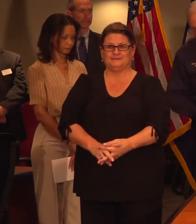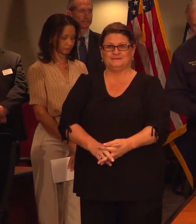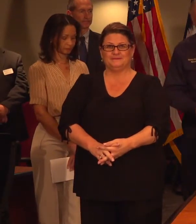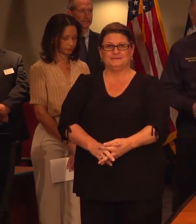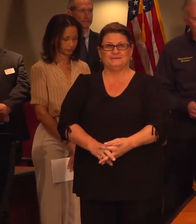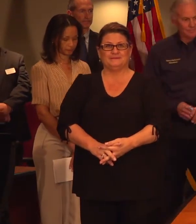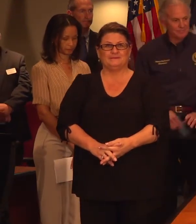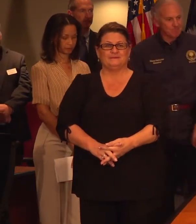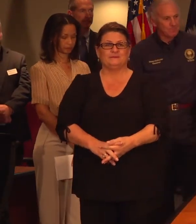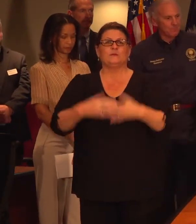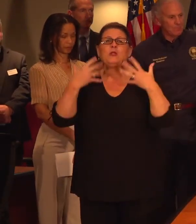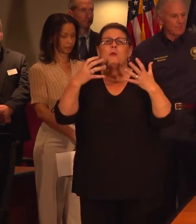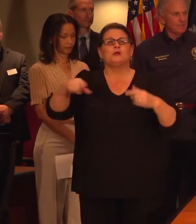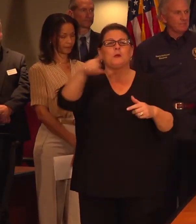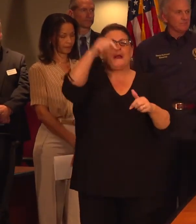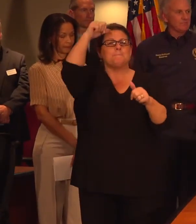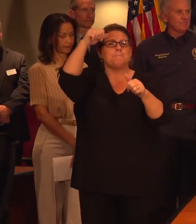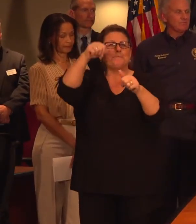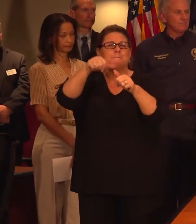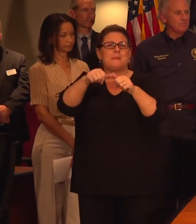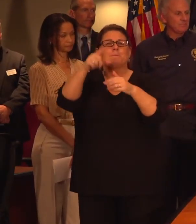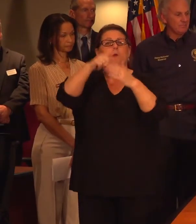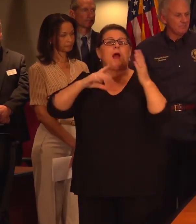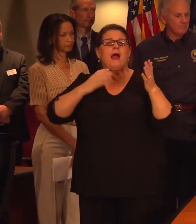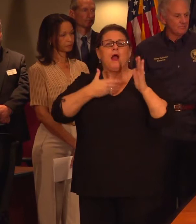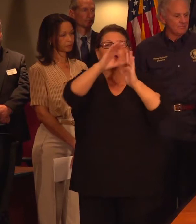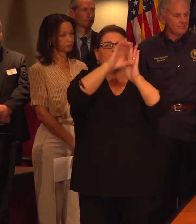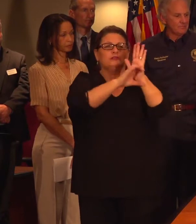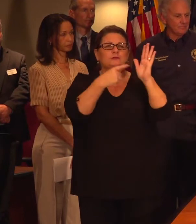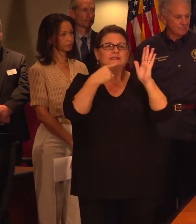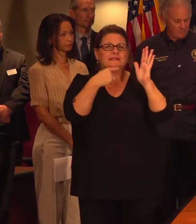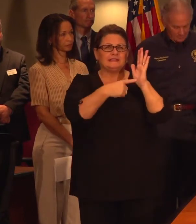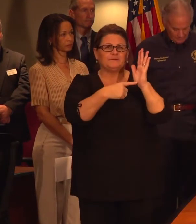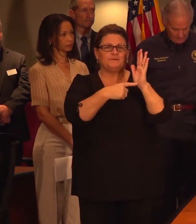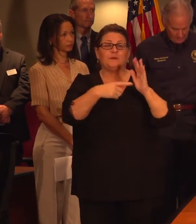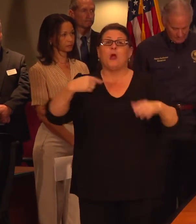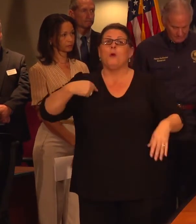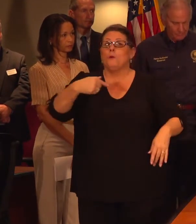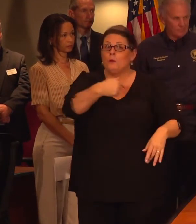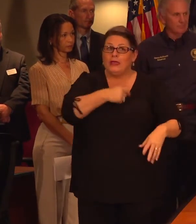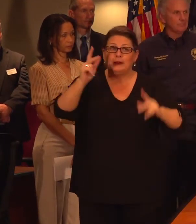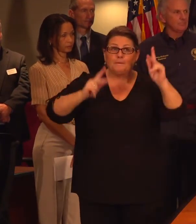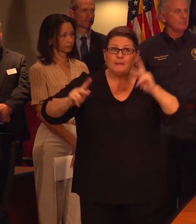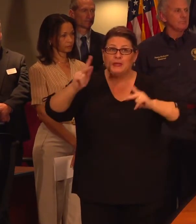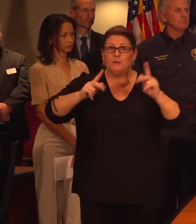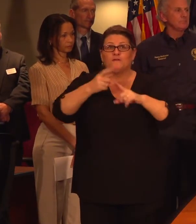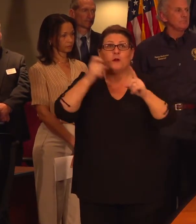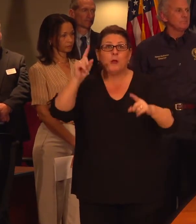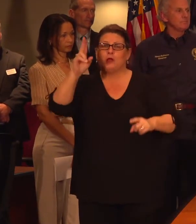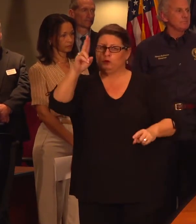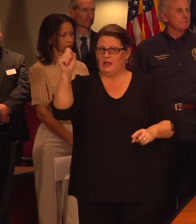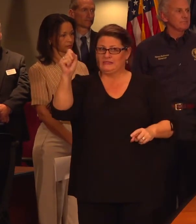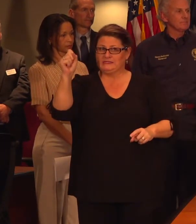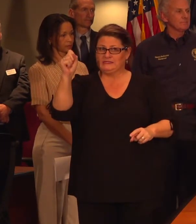I want us to remember a few words from the preamble of the Constitution. This says, "We the people of the United States, in order